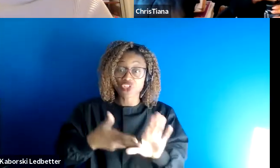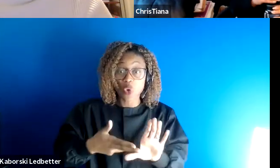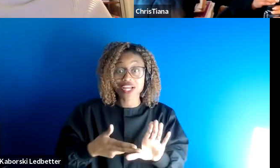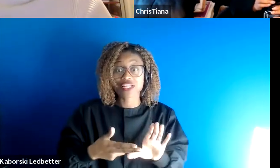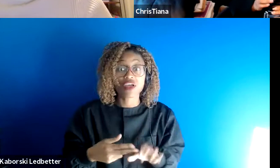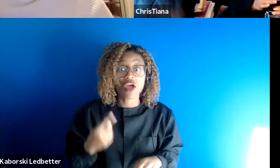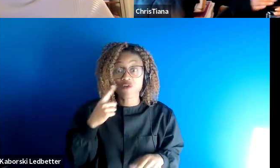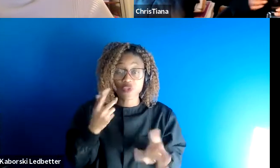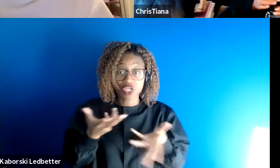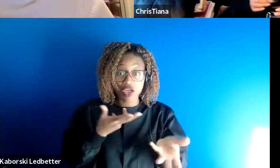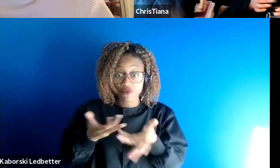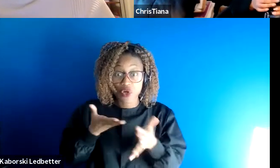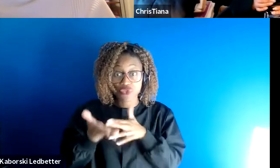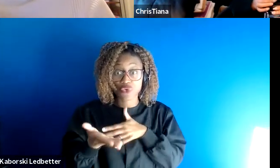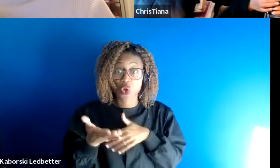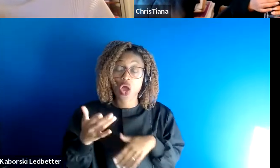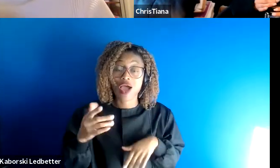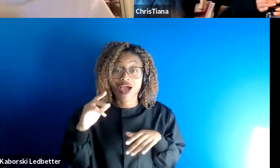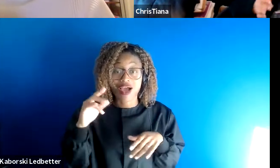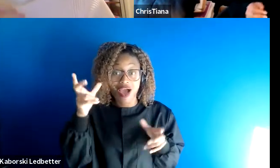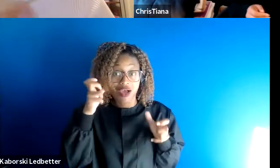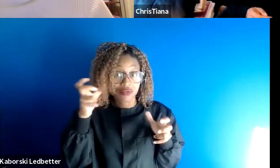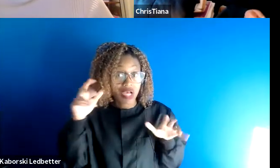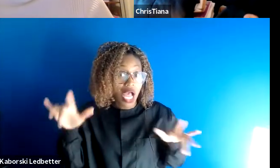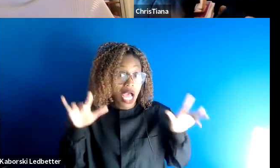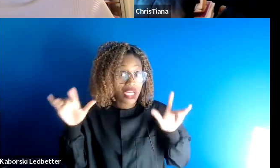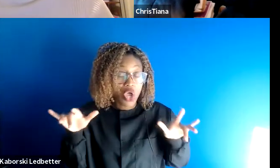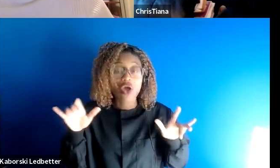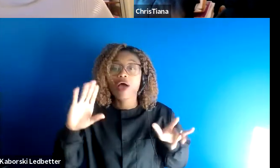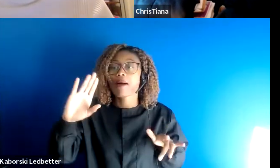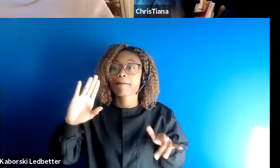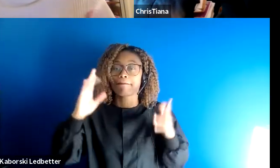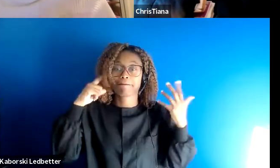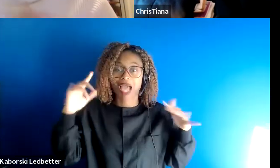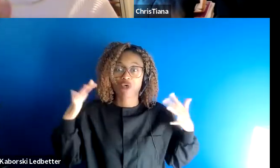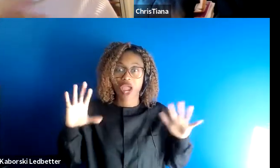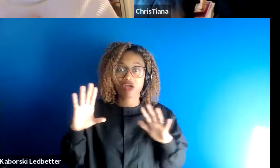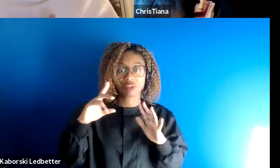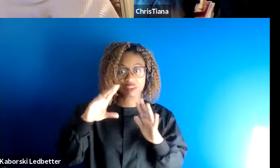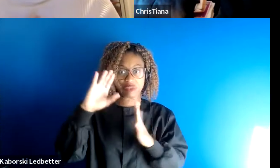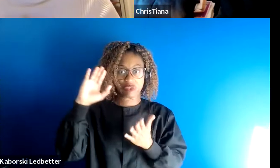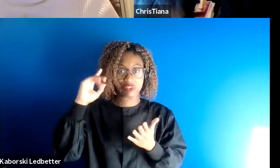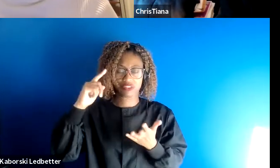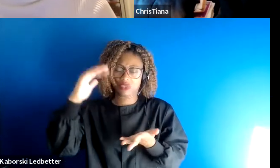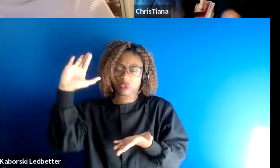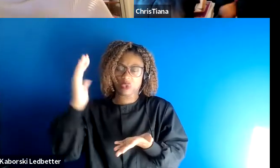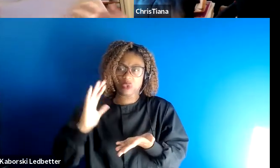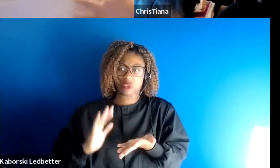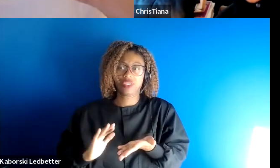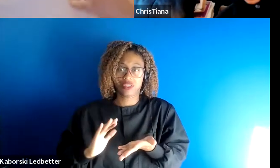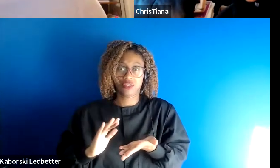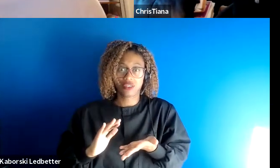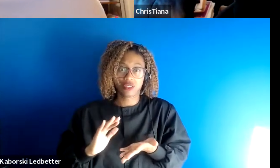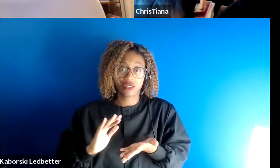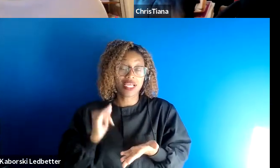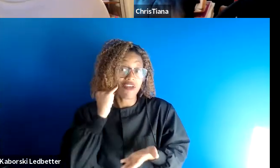on the conversation through audio, please keep background sounds to a minimum, and if you are not speaking, keep